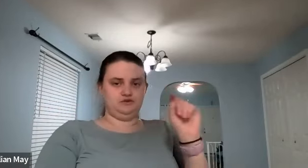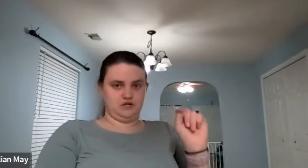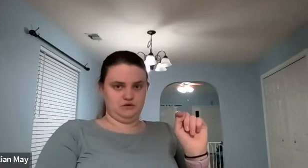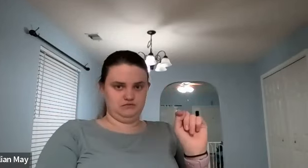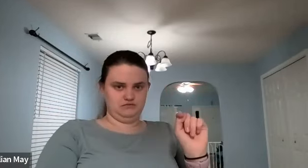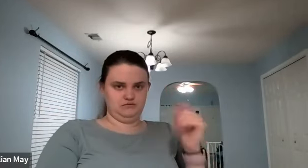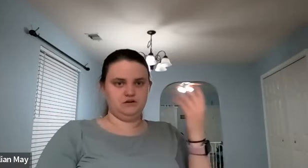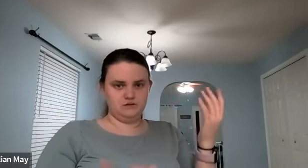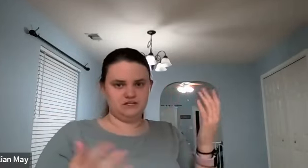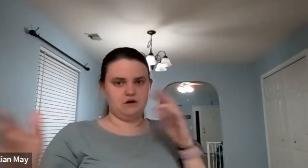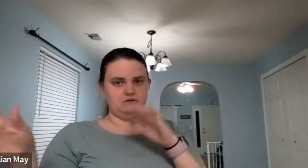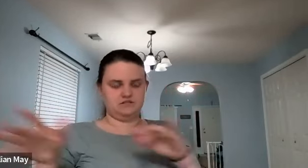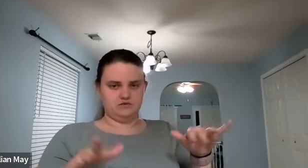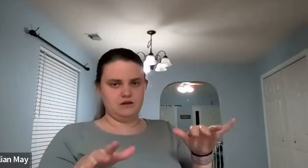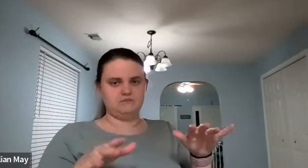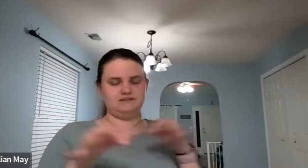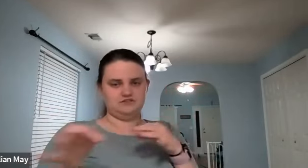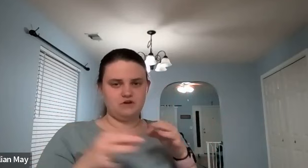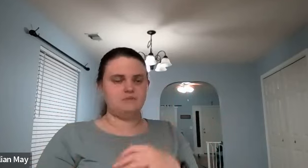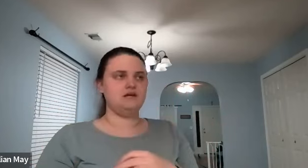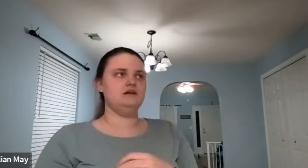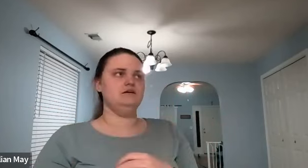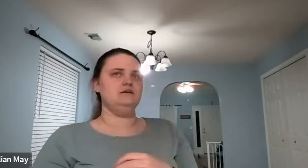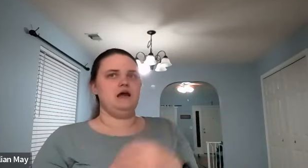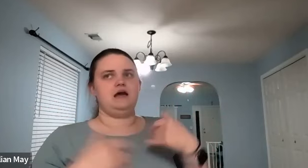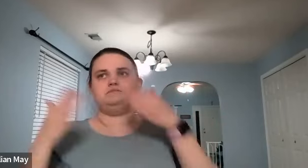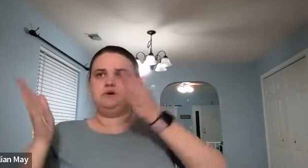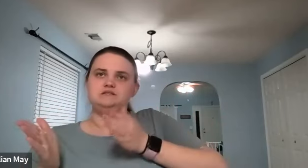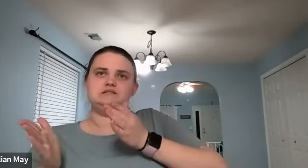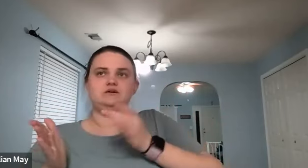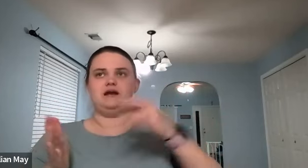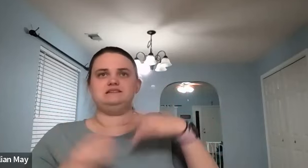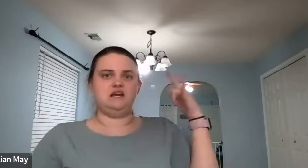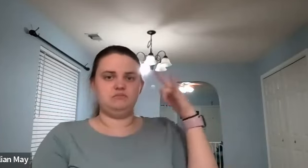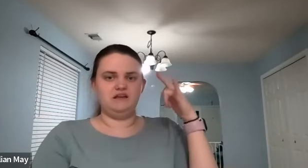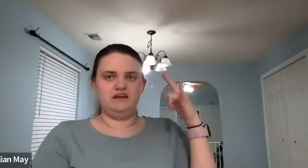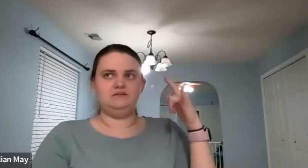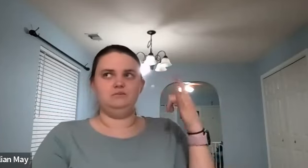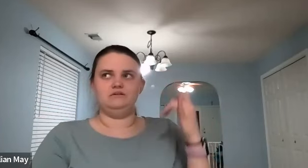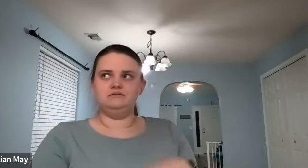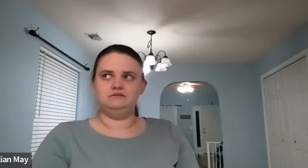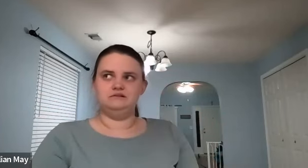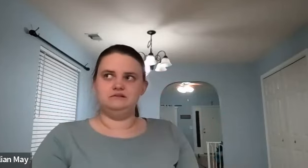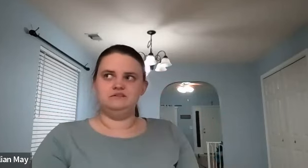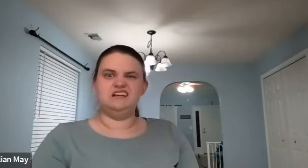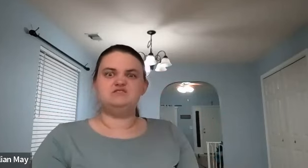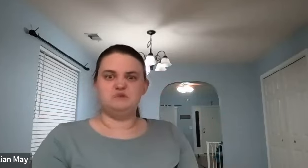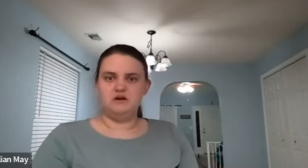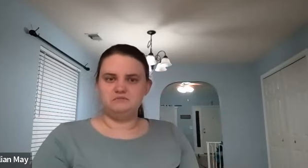Toto, you know what I mean? So I would describe it, has a person or has an airplane. Well, that gets real